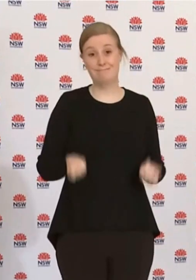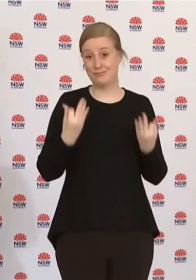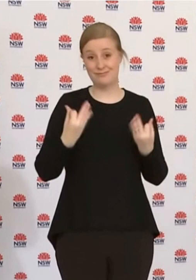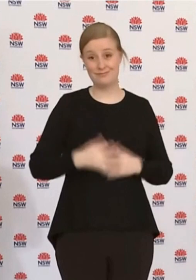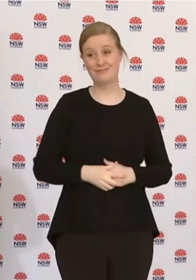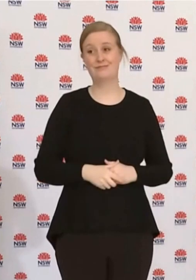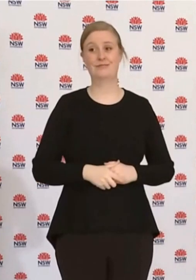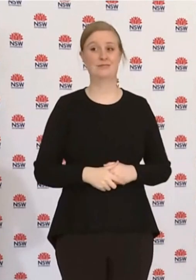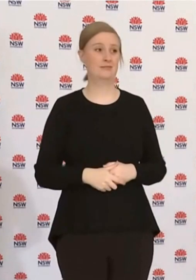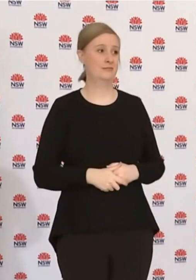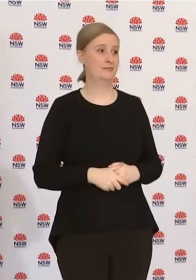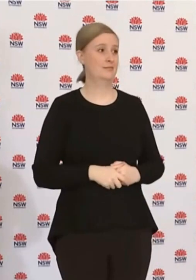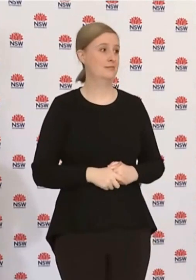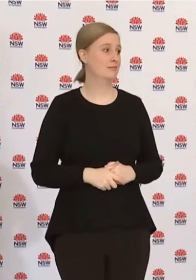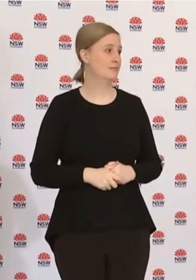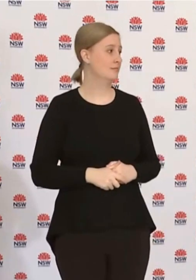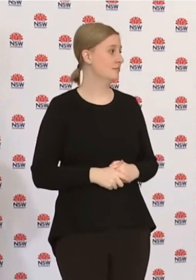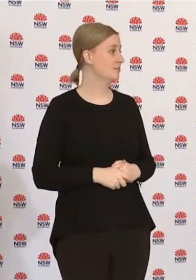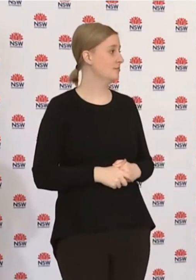Yep. Deputy Commissioner, just on this freedom